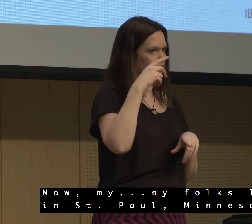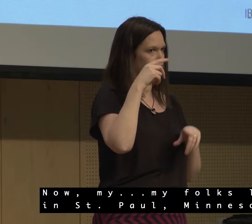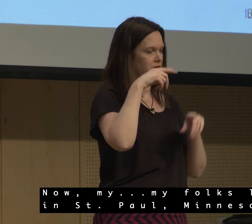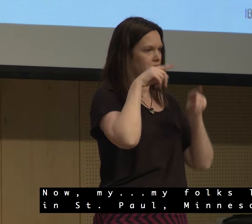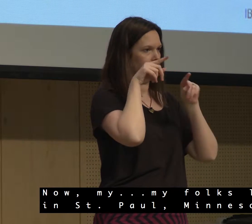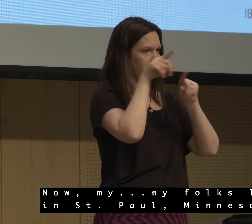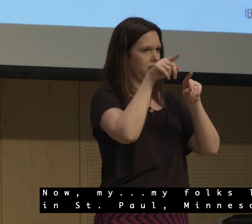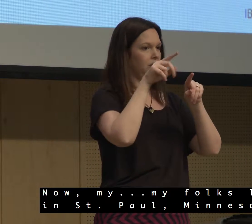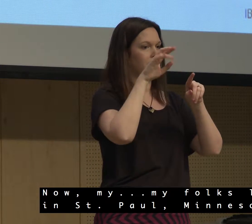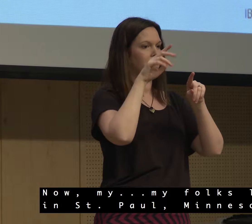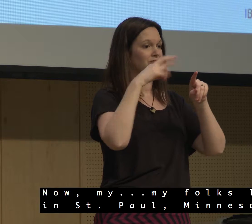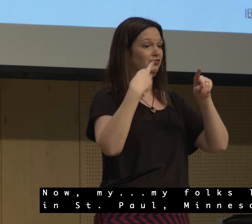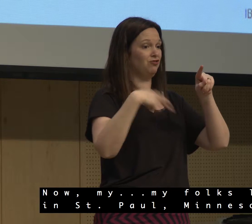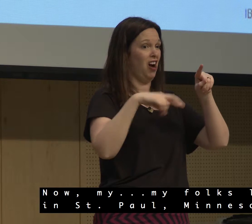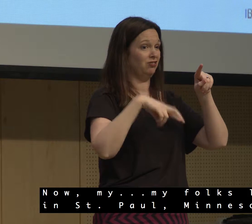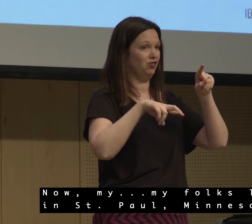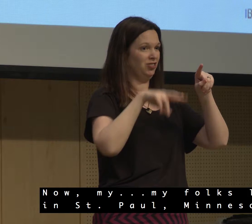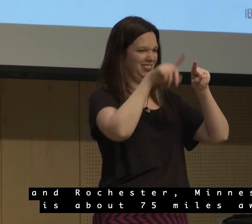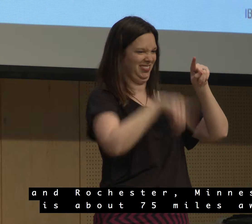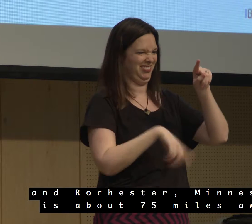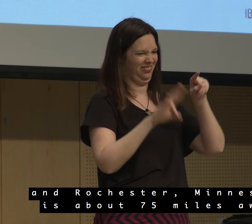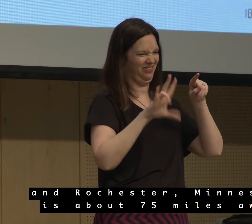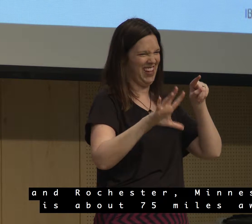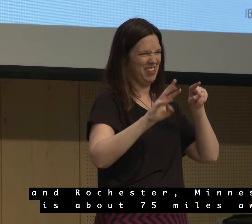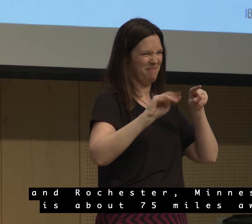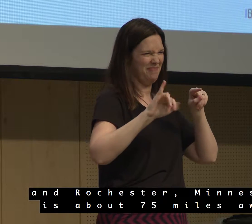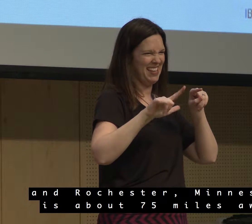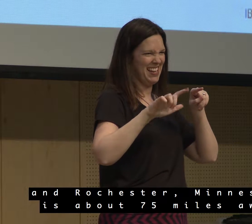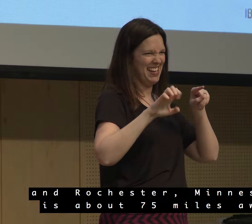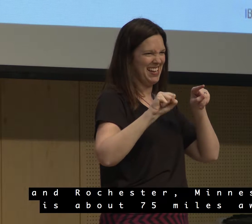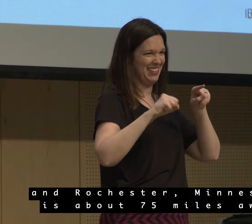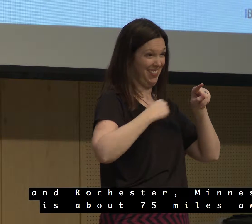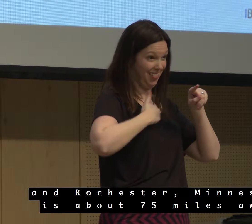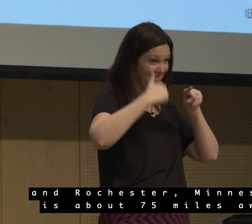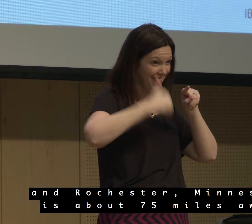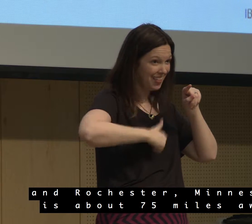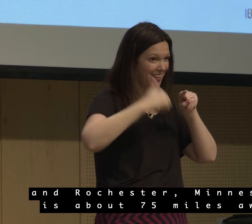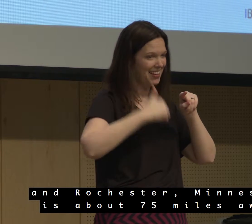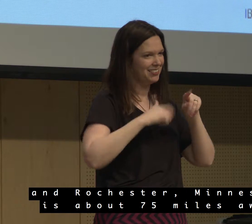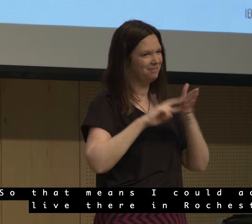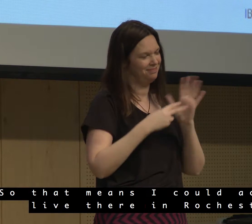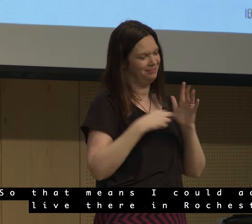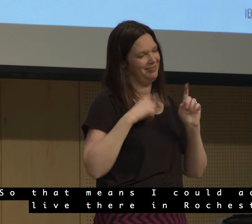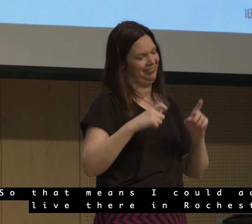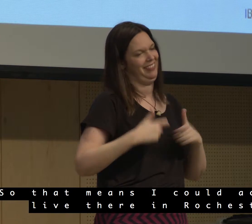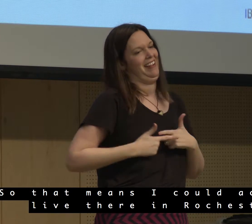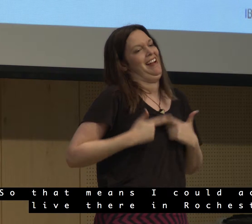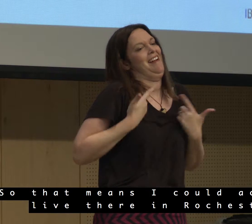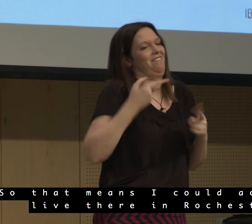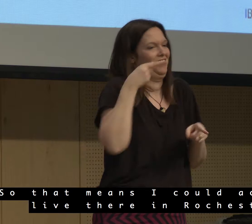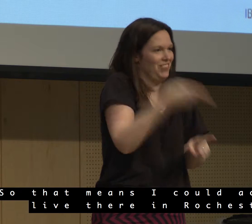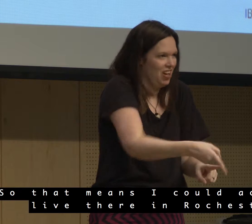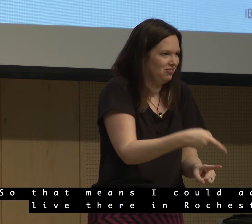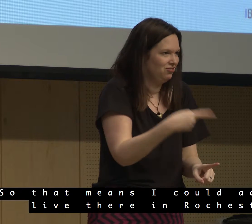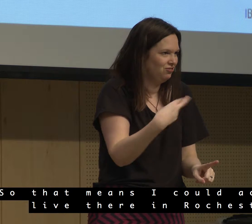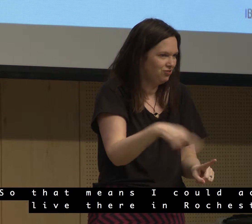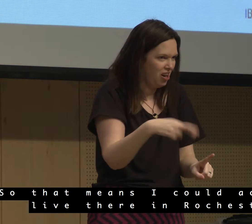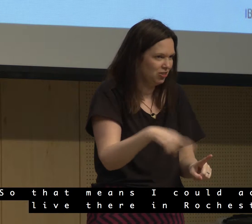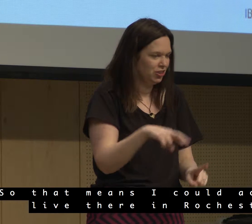Now, my folks live in St. Paul, Minnesota, and Rochester, Minnesota is about 75 miles away. So that means I could actually live